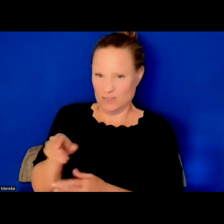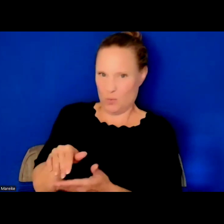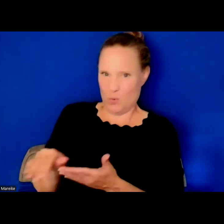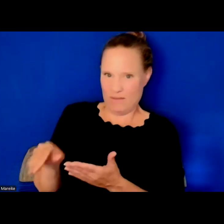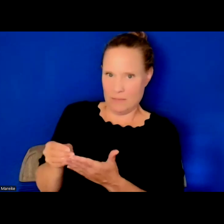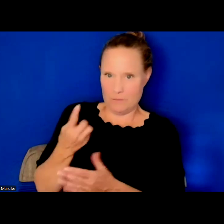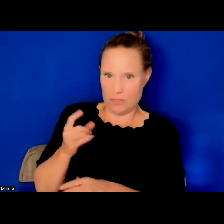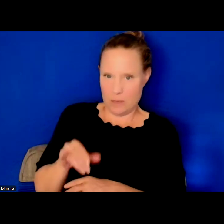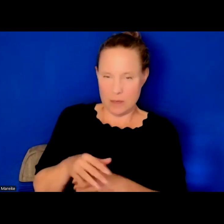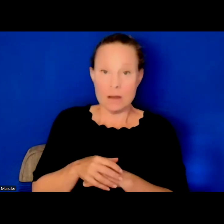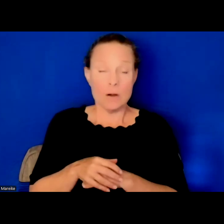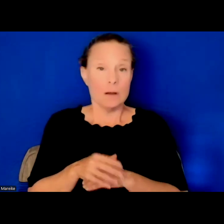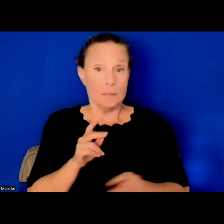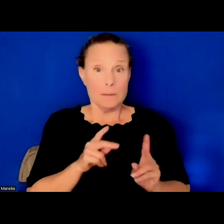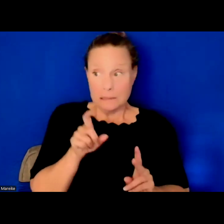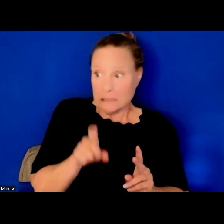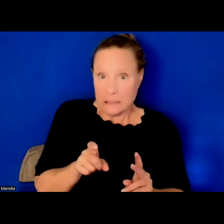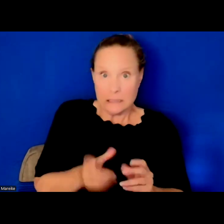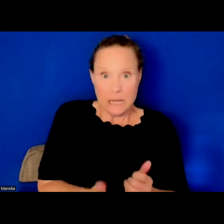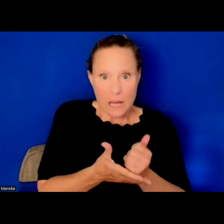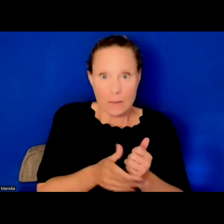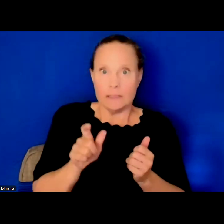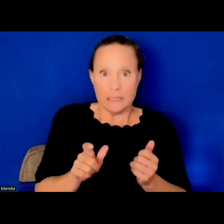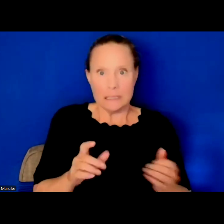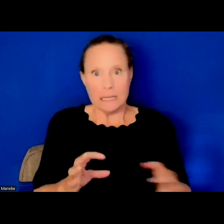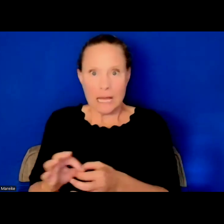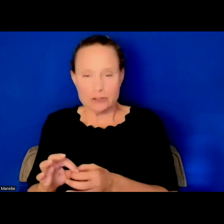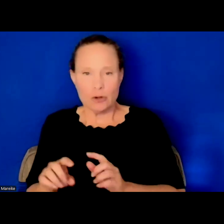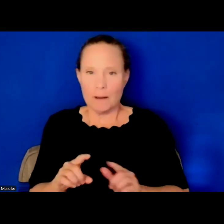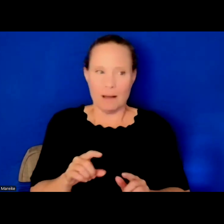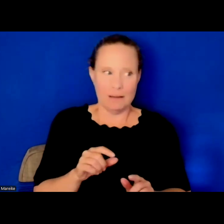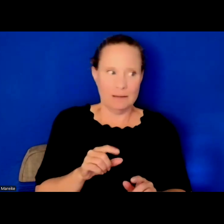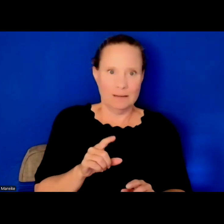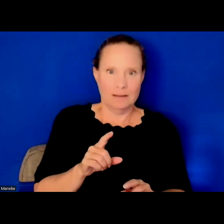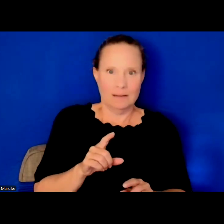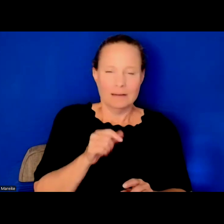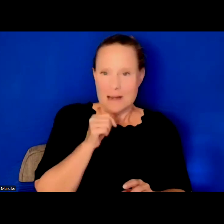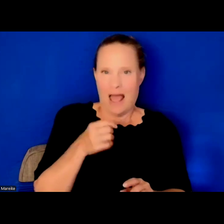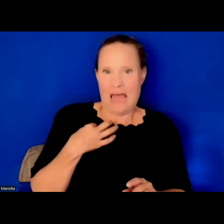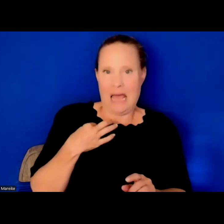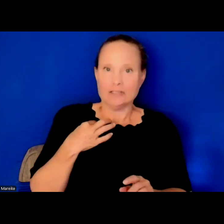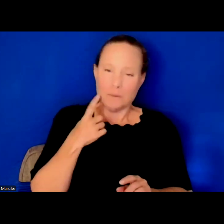just they need the help, they need the connection, but they aren't eligible for your current grant funding.